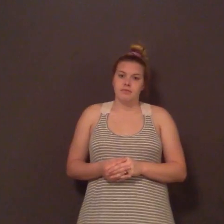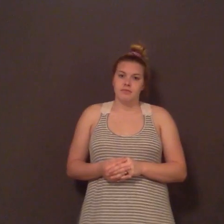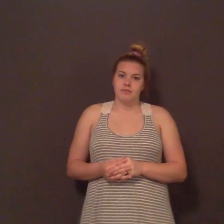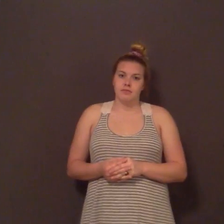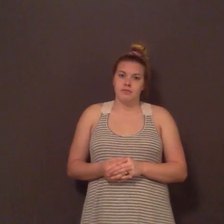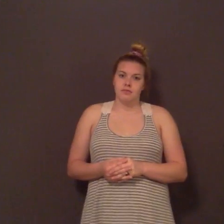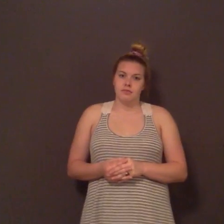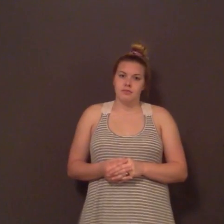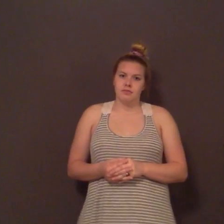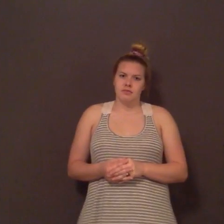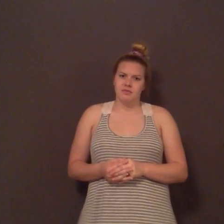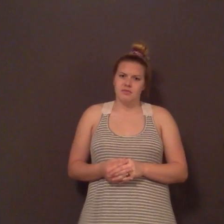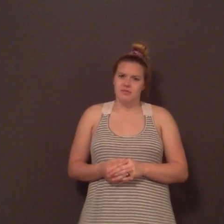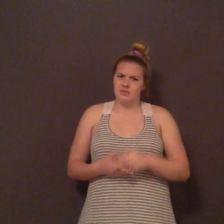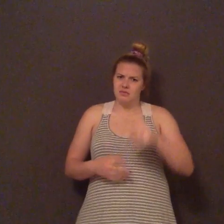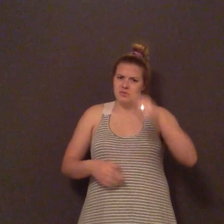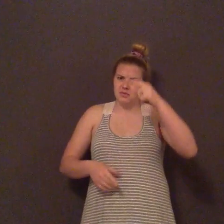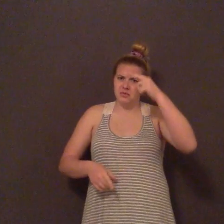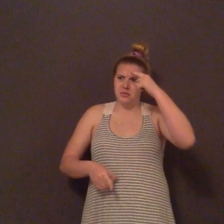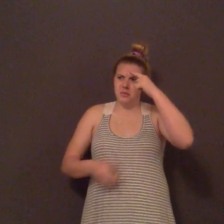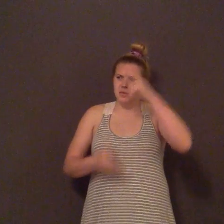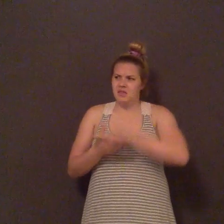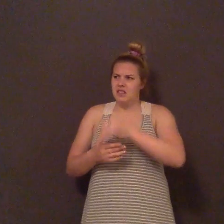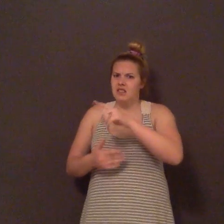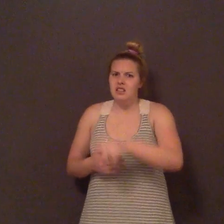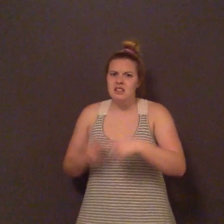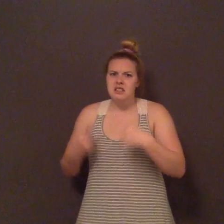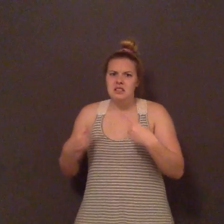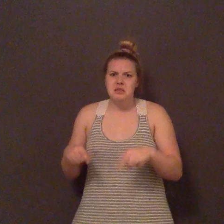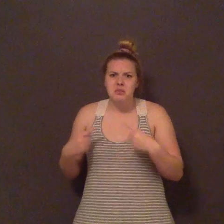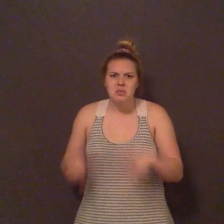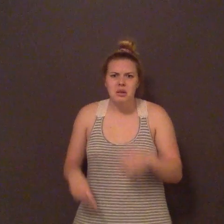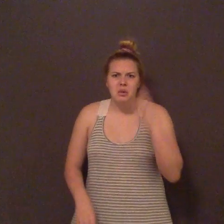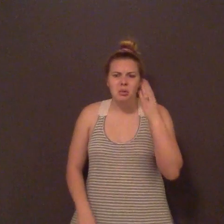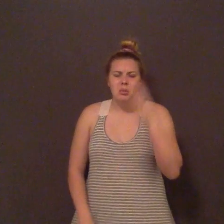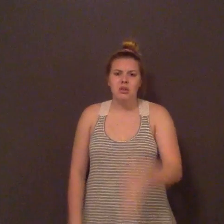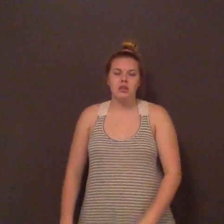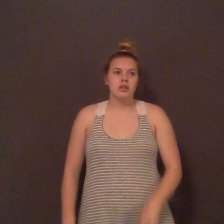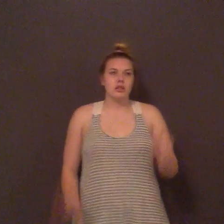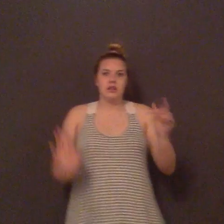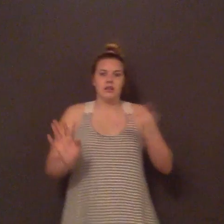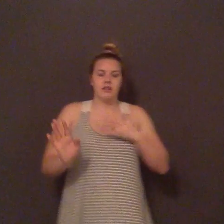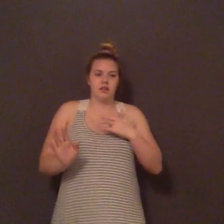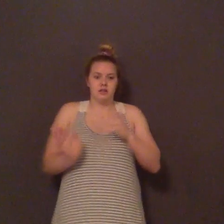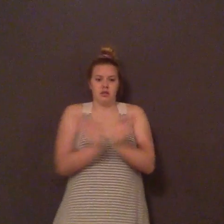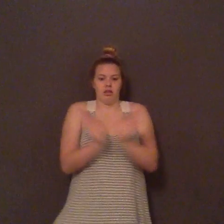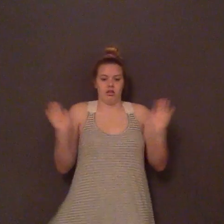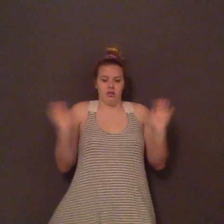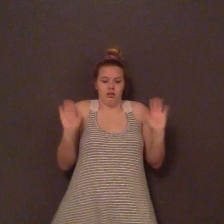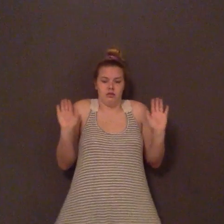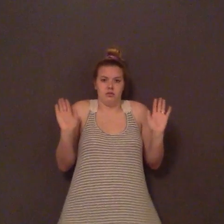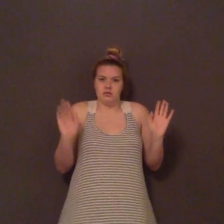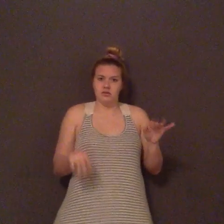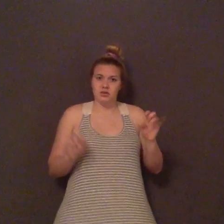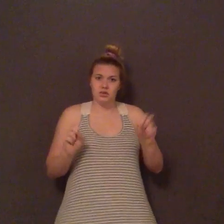I can't believe Dad agreed to debate Professor Kamen. Mom, you've got to stop this. The man cornered me, Rachel. What was I supposed to say? You could have said no. This